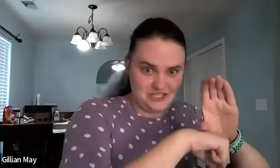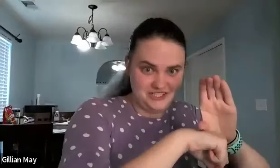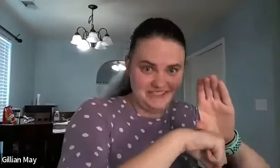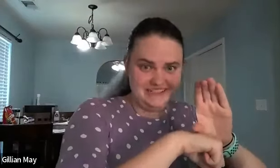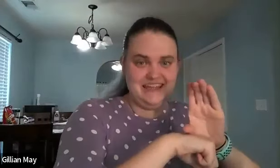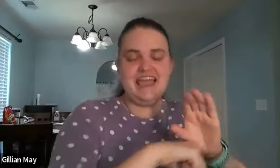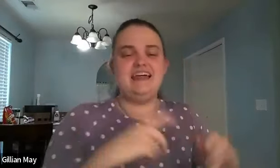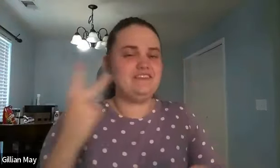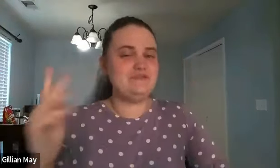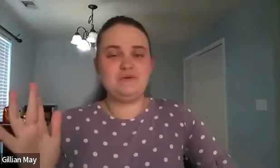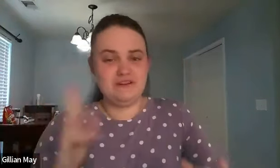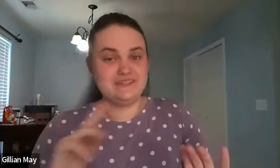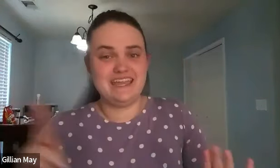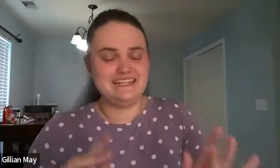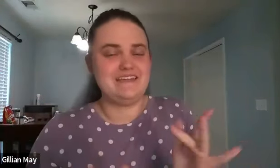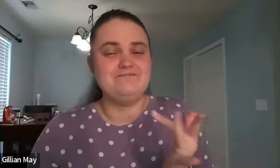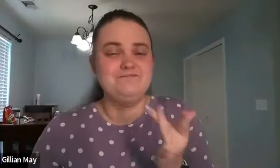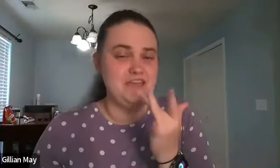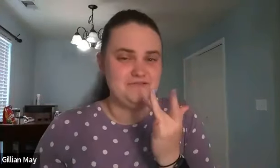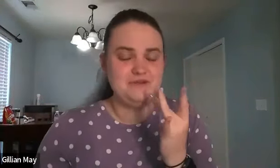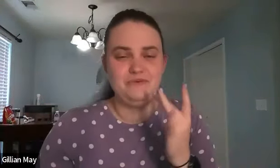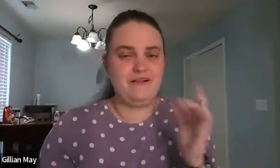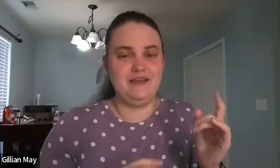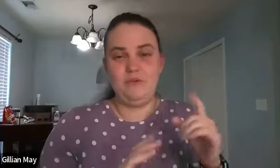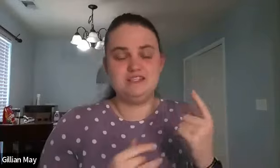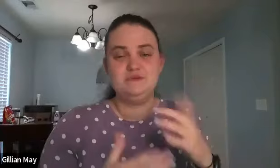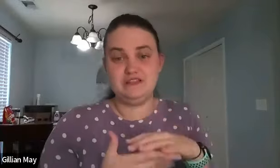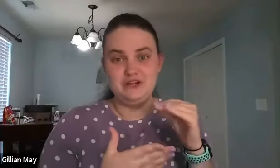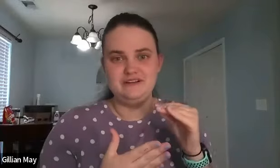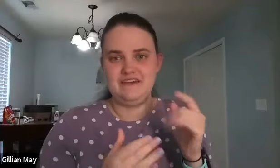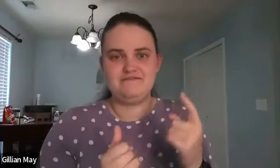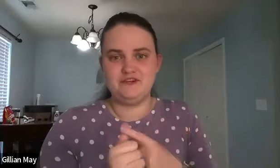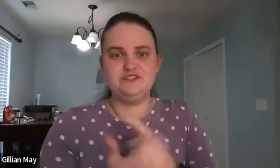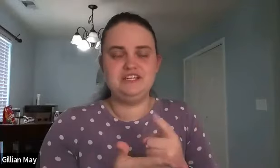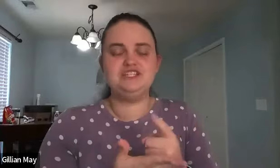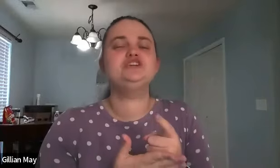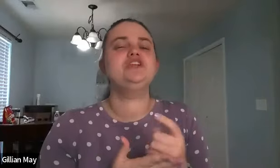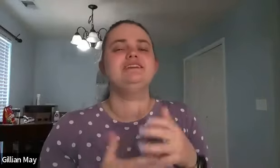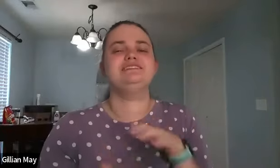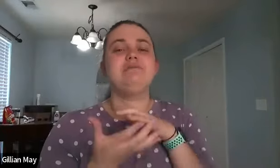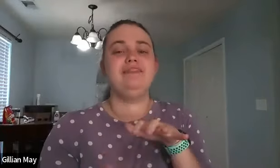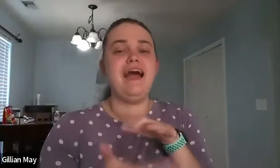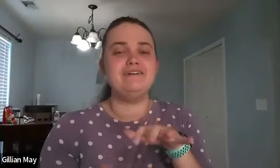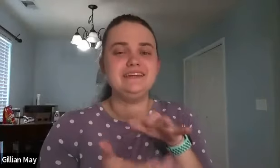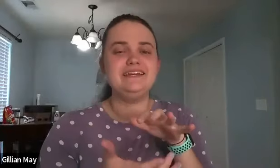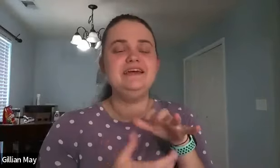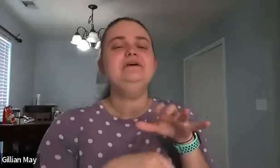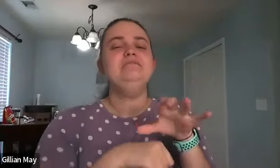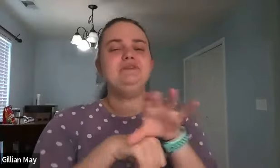church. And I think that was like one of Miss Katie's like favorite like ones we learned that first week. She could not stop laughing because